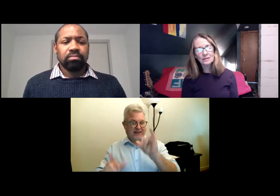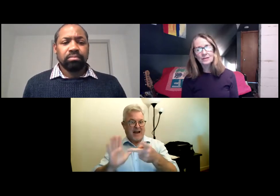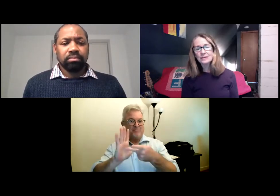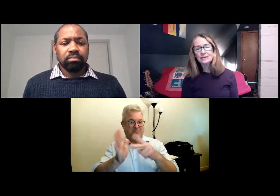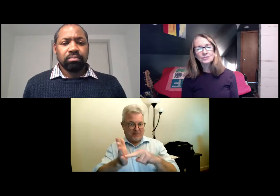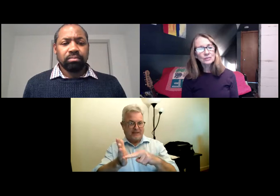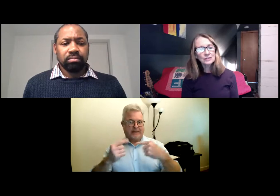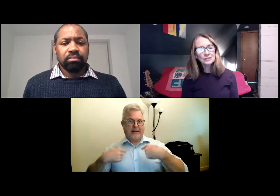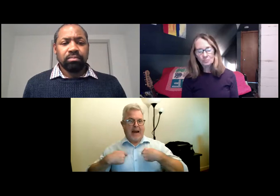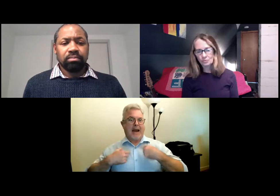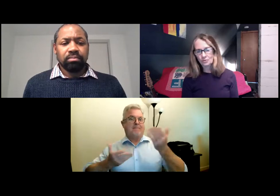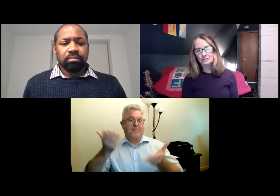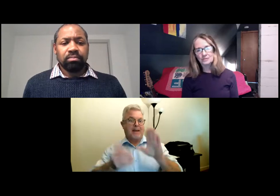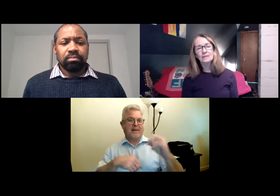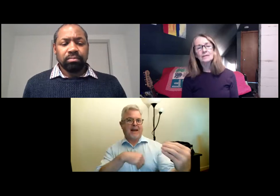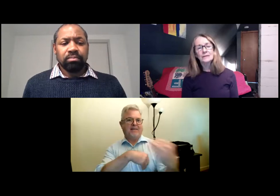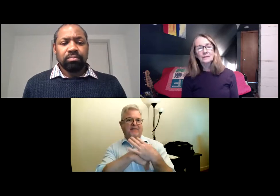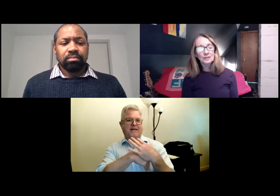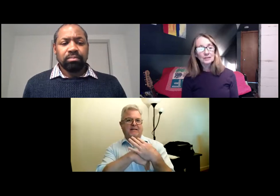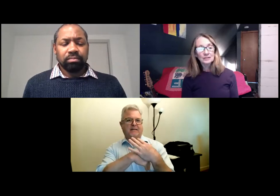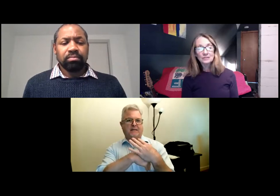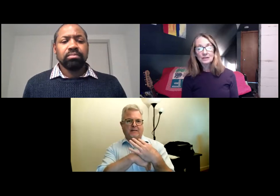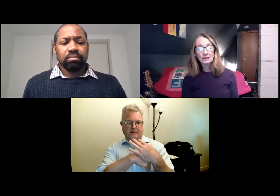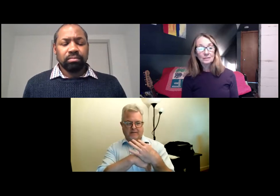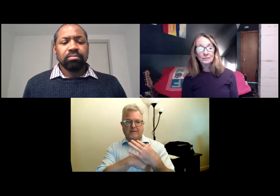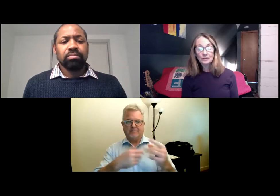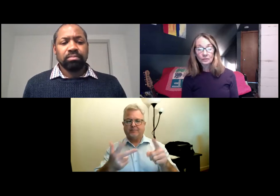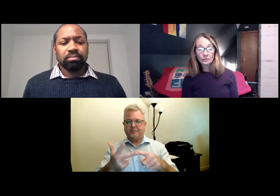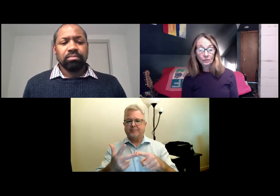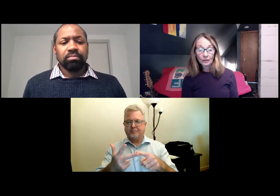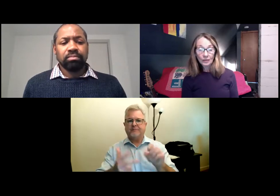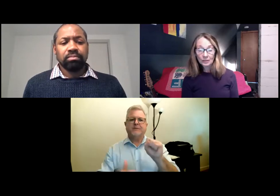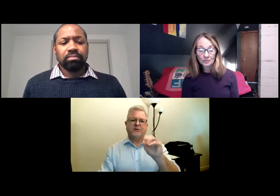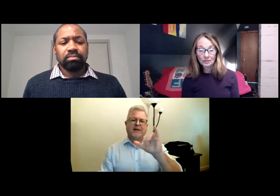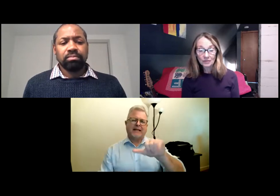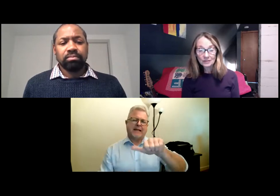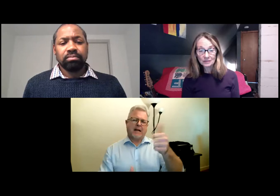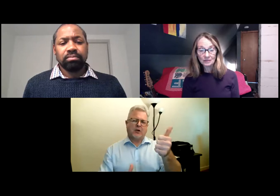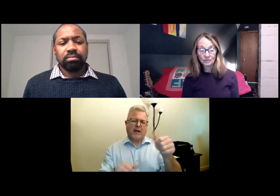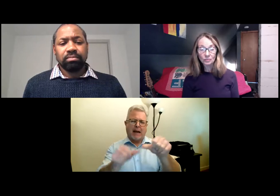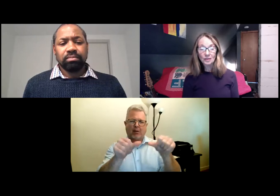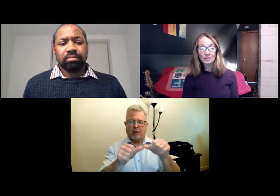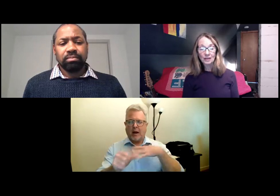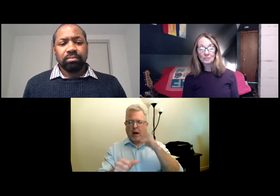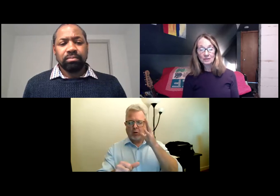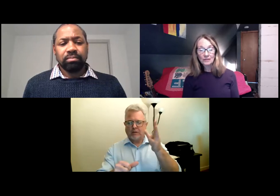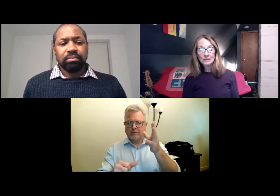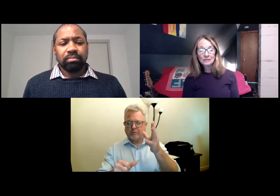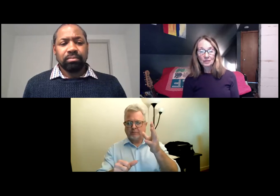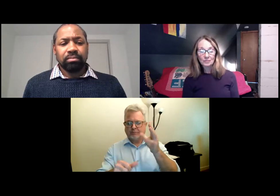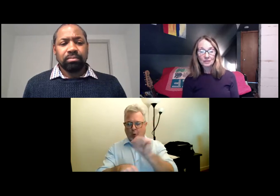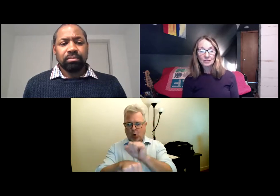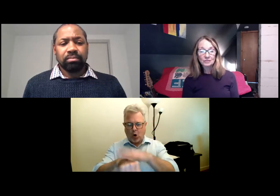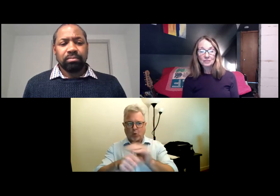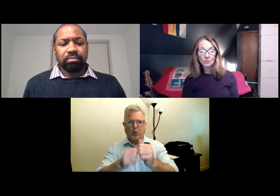call. It's critically important, because you know, anyone can be affected. You have been affected